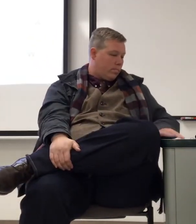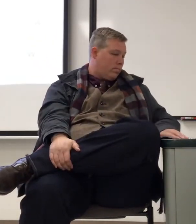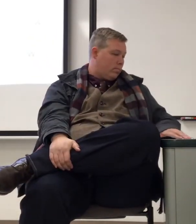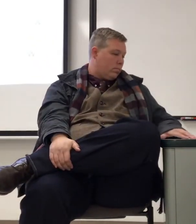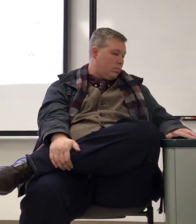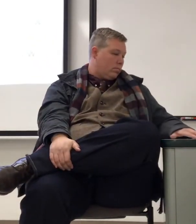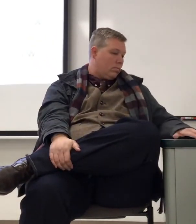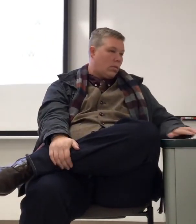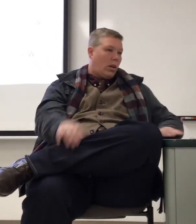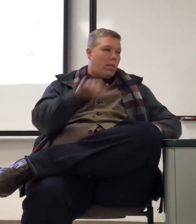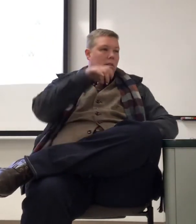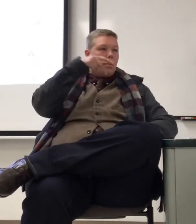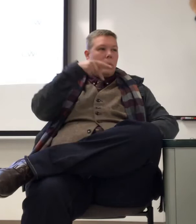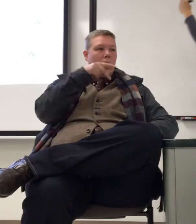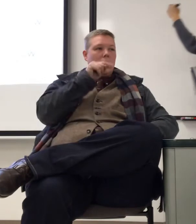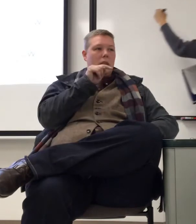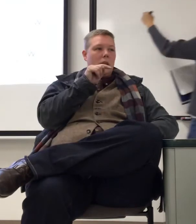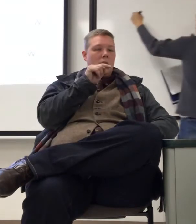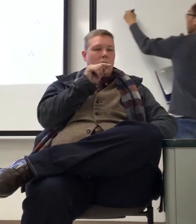That's that PTR equation.